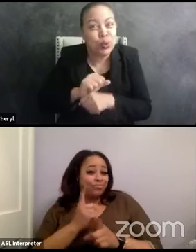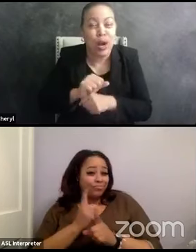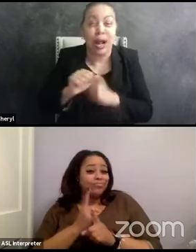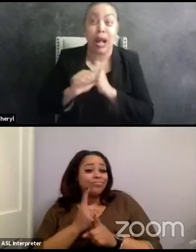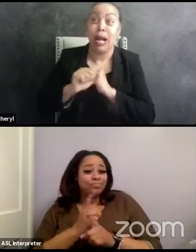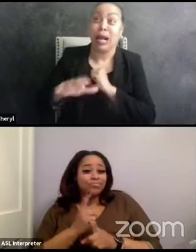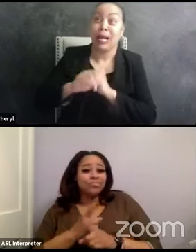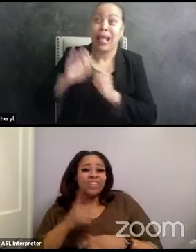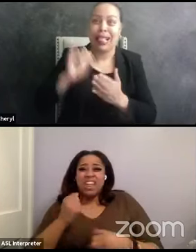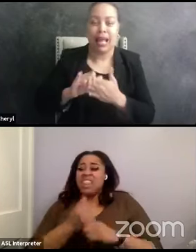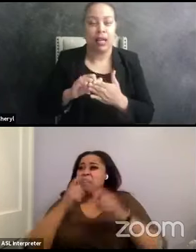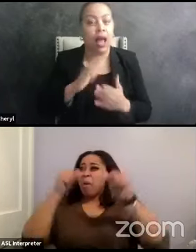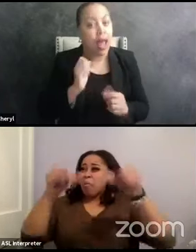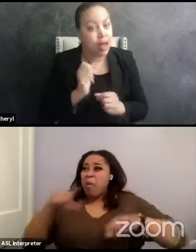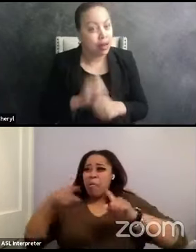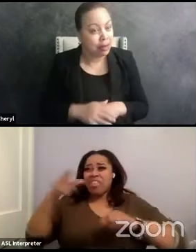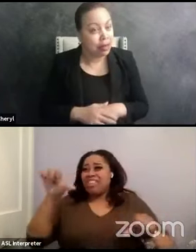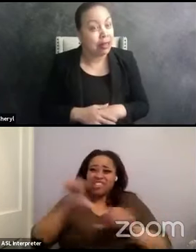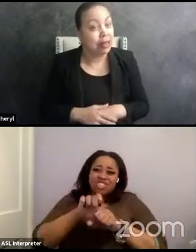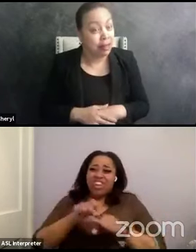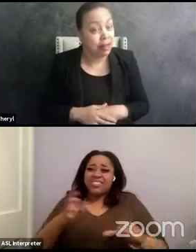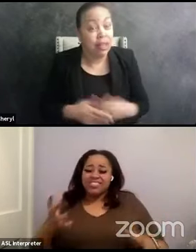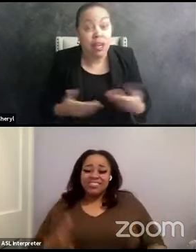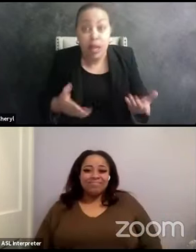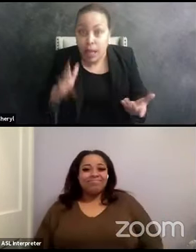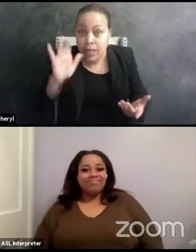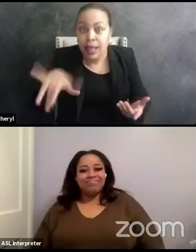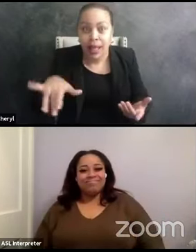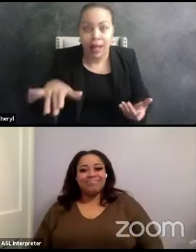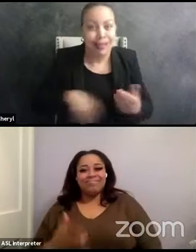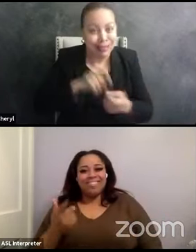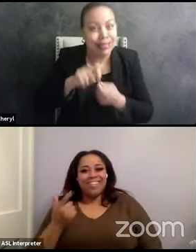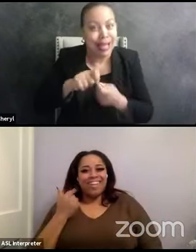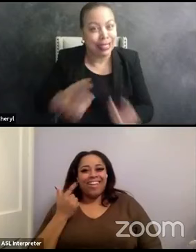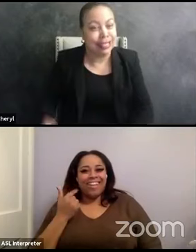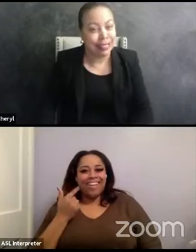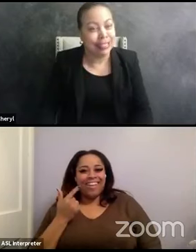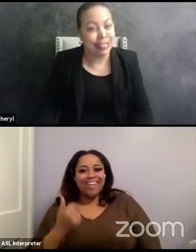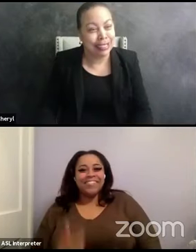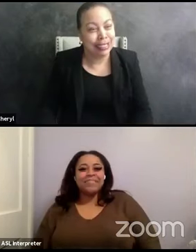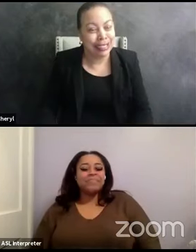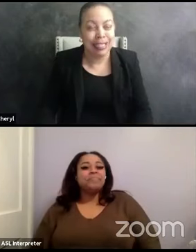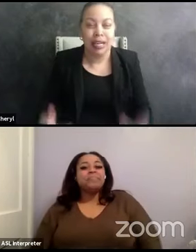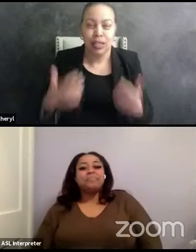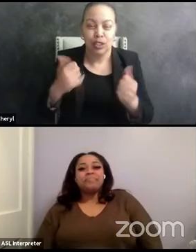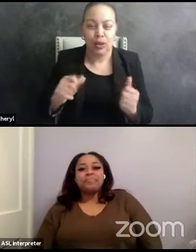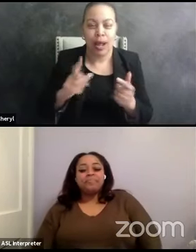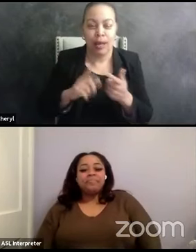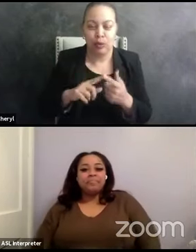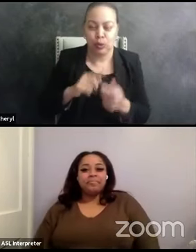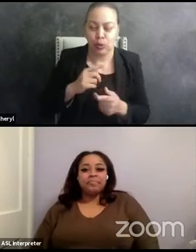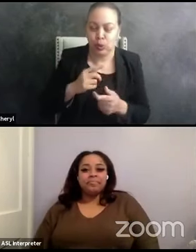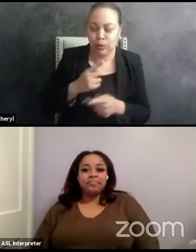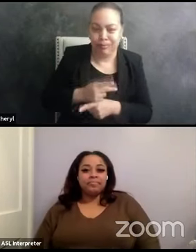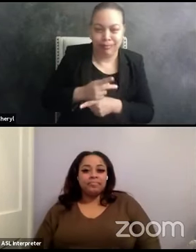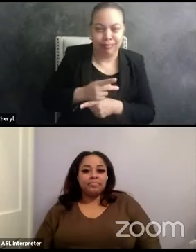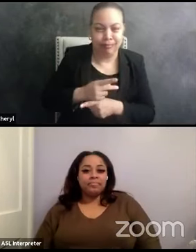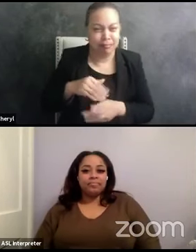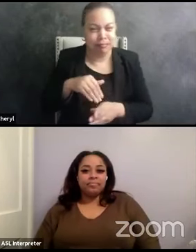like, they make posters about this shit. exactly. Like, And like trying to thread this line, you know, this needle